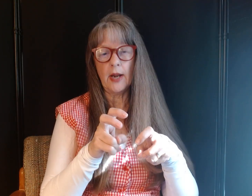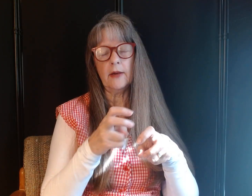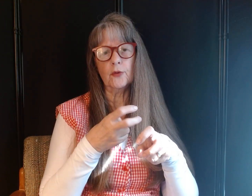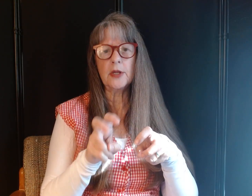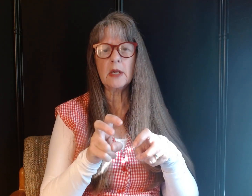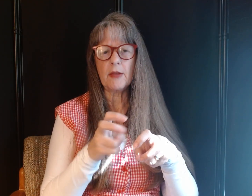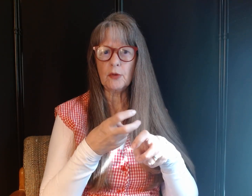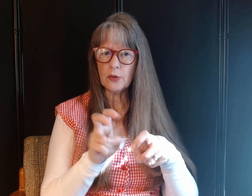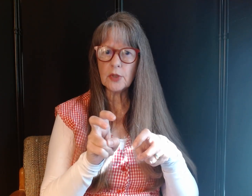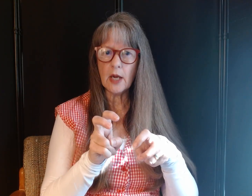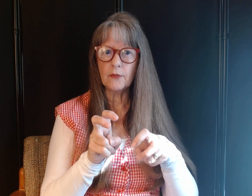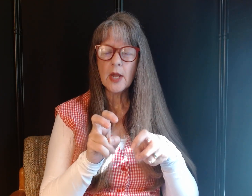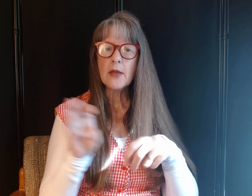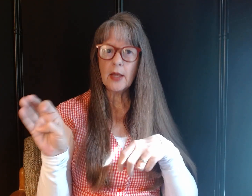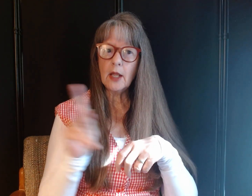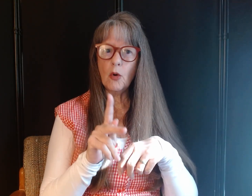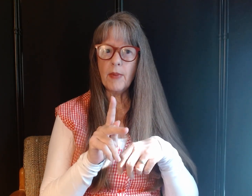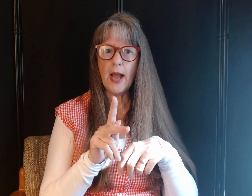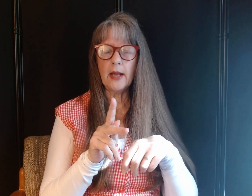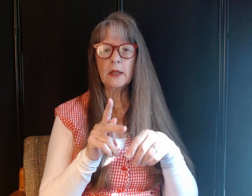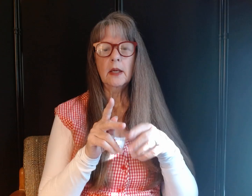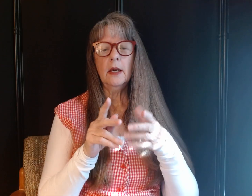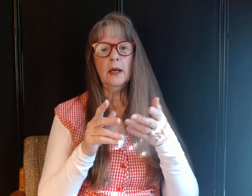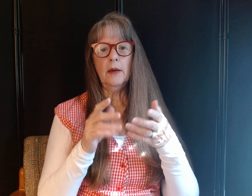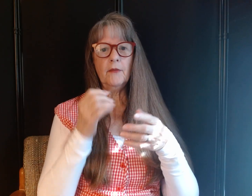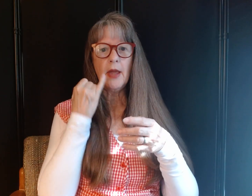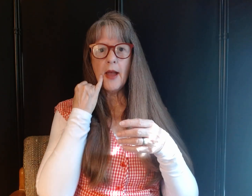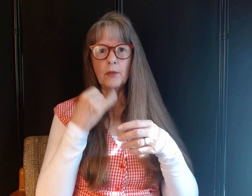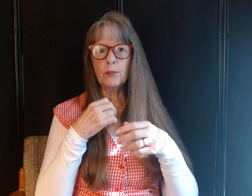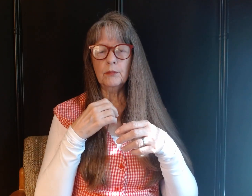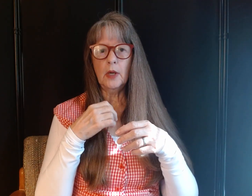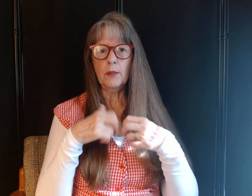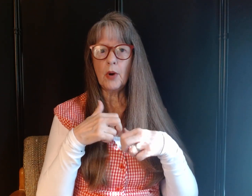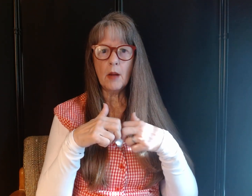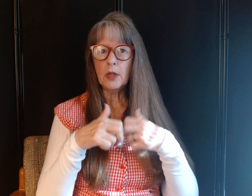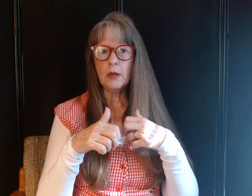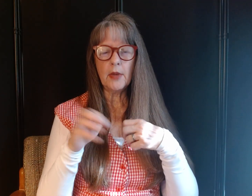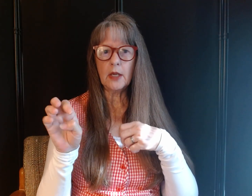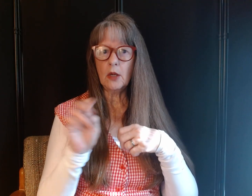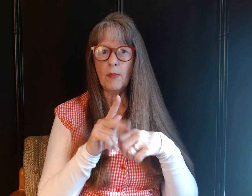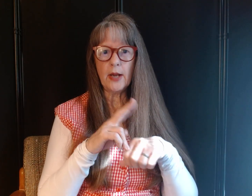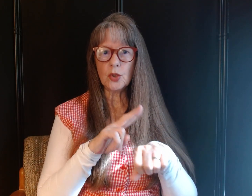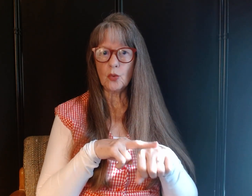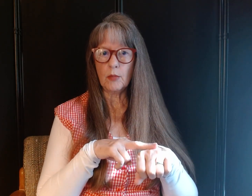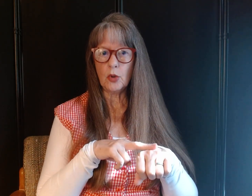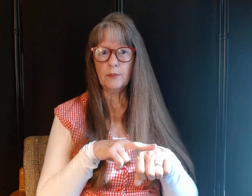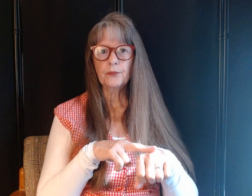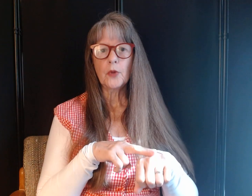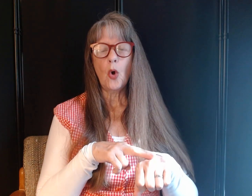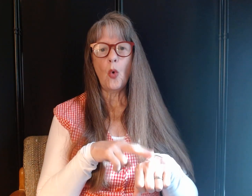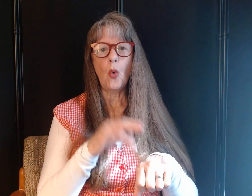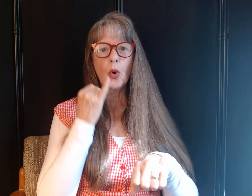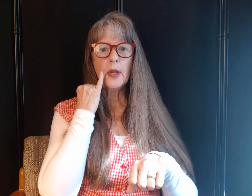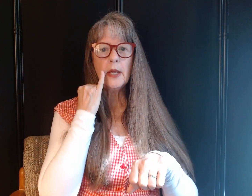If you're thinking about that, they're tough. They can go back. If they have a problem, they can go back to normal. Or if